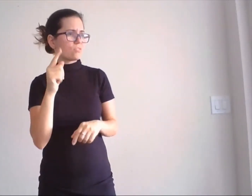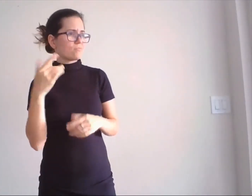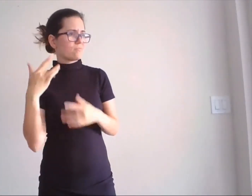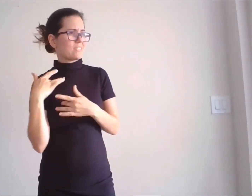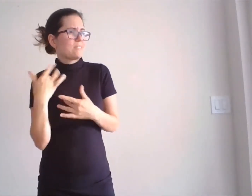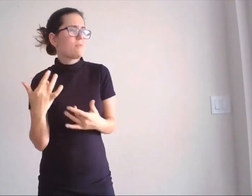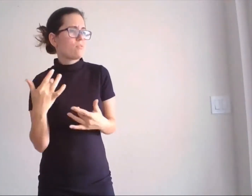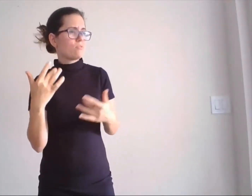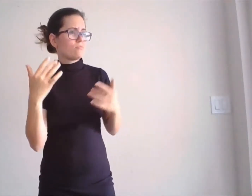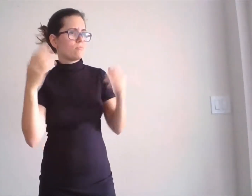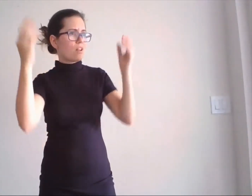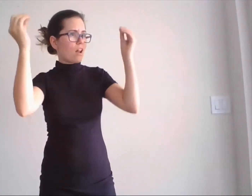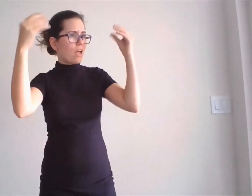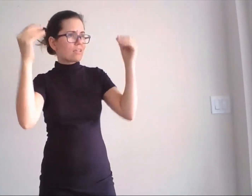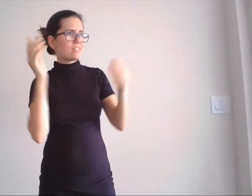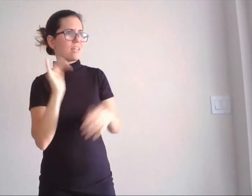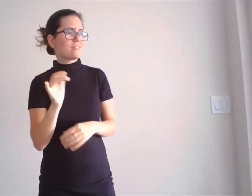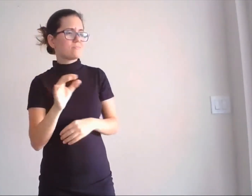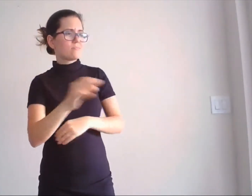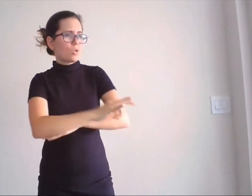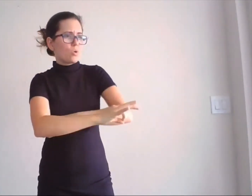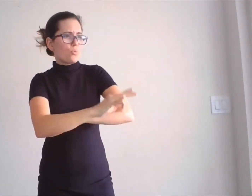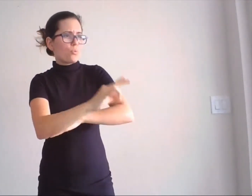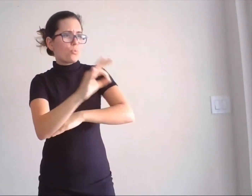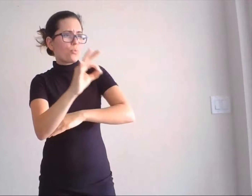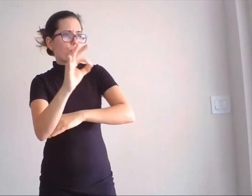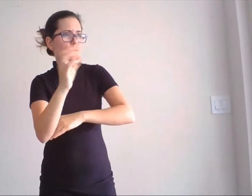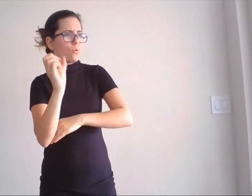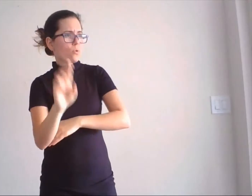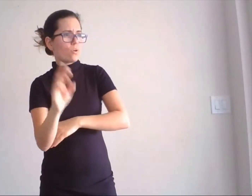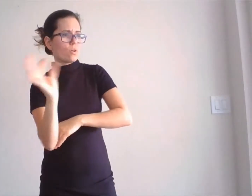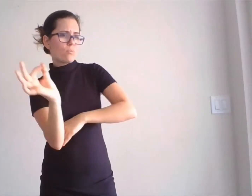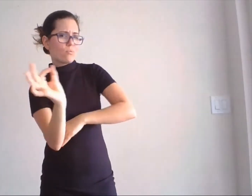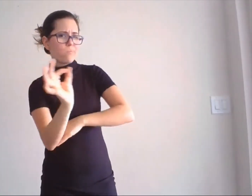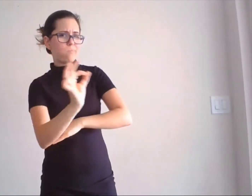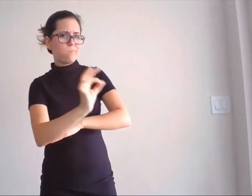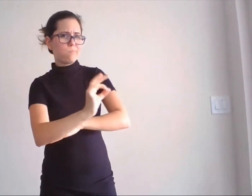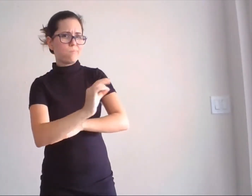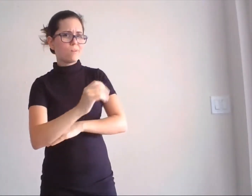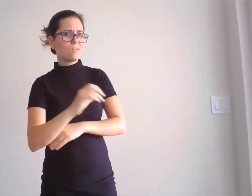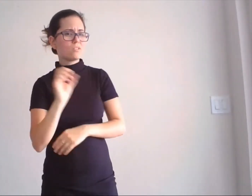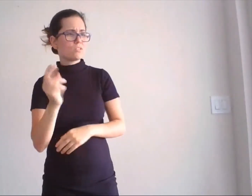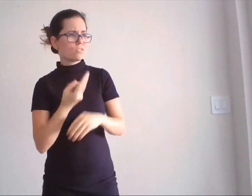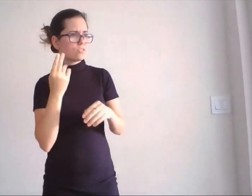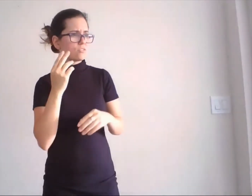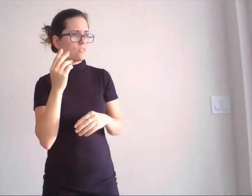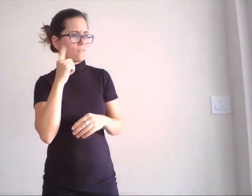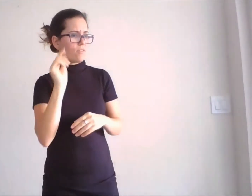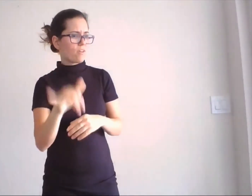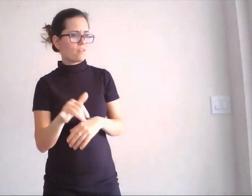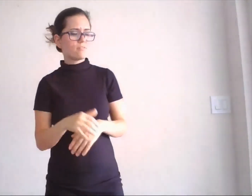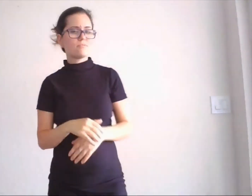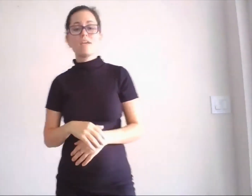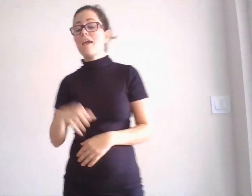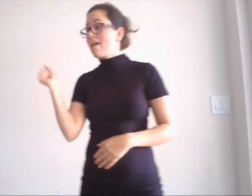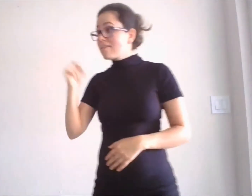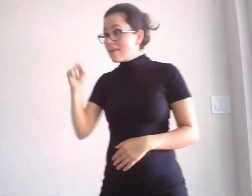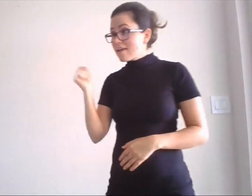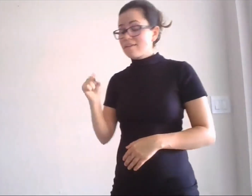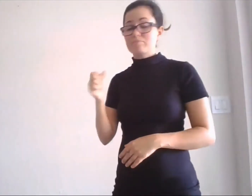literally sunrise and sunset, you have it respond to sunrise and sunset. And then when I say HG good night, all the lights in the house go